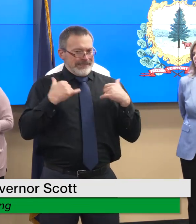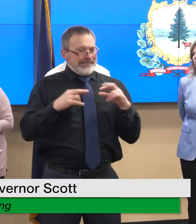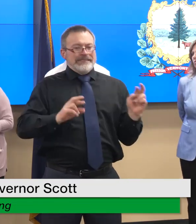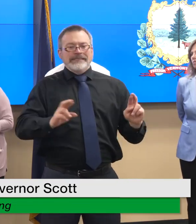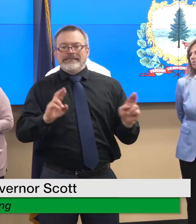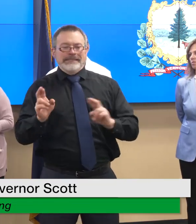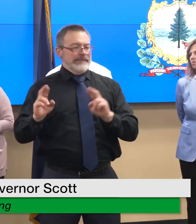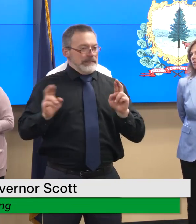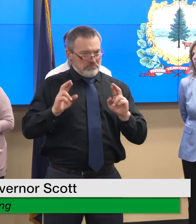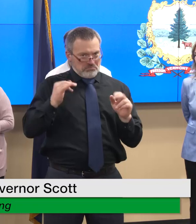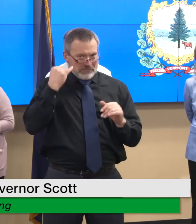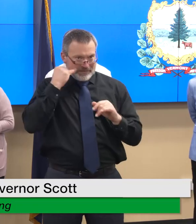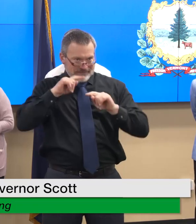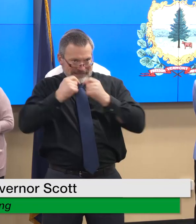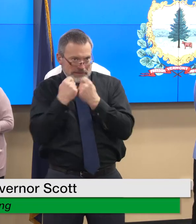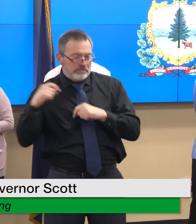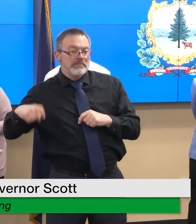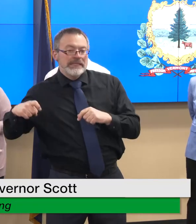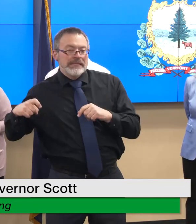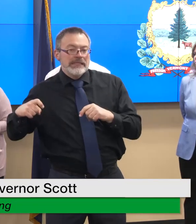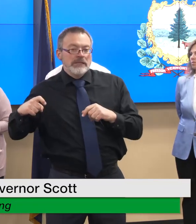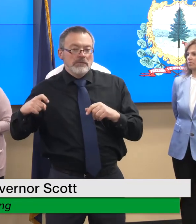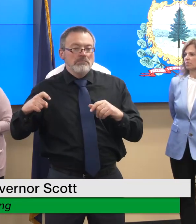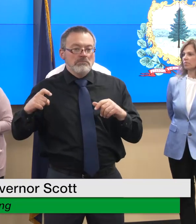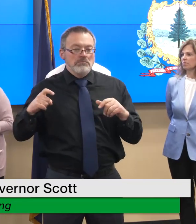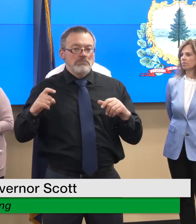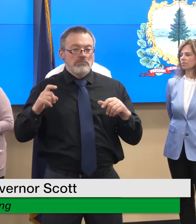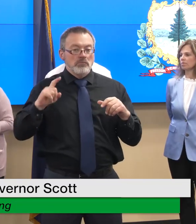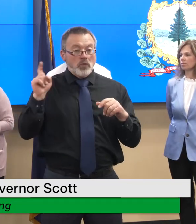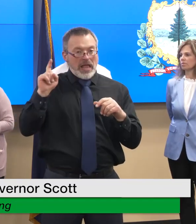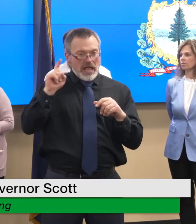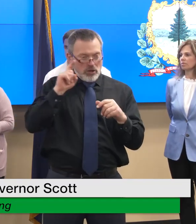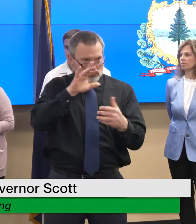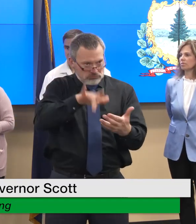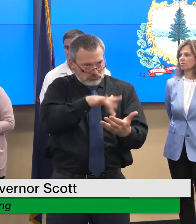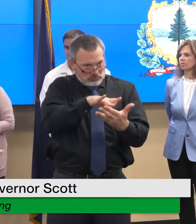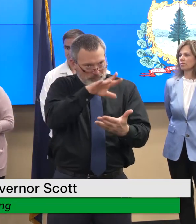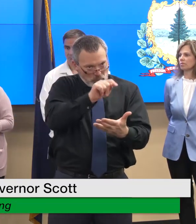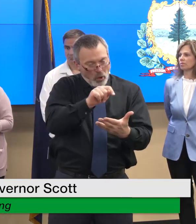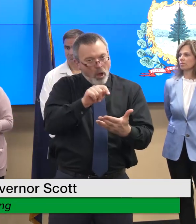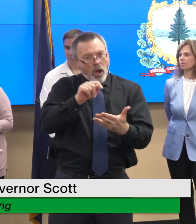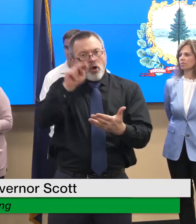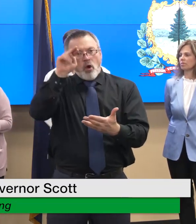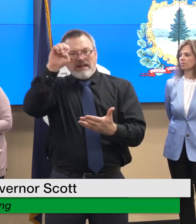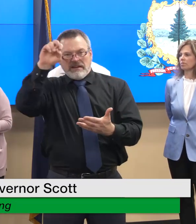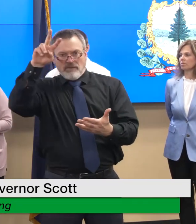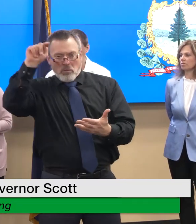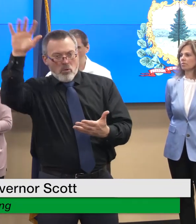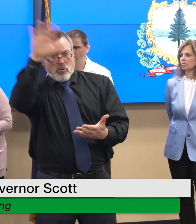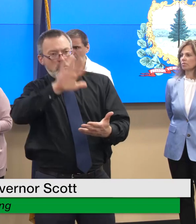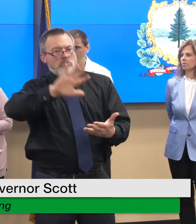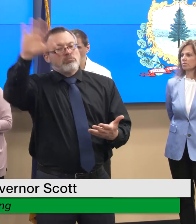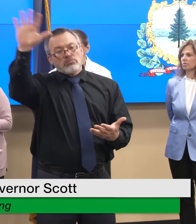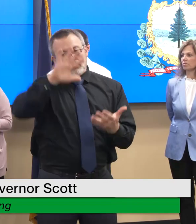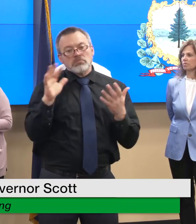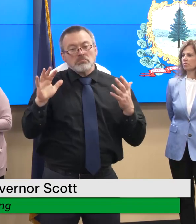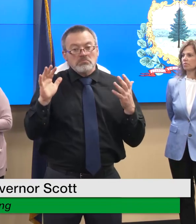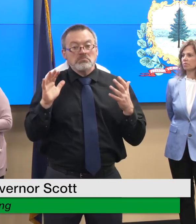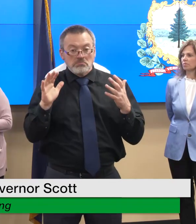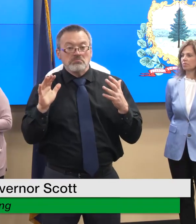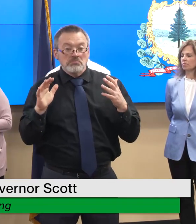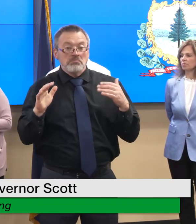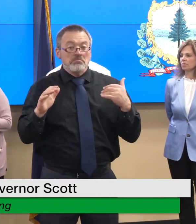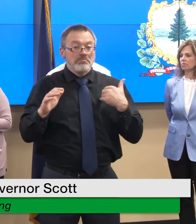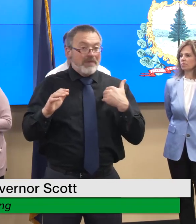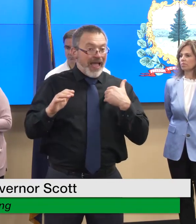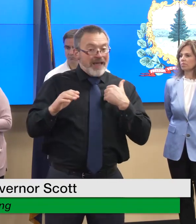in central and northeastern parts of the state. Additional teams are also available if conditions in other parts of